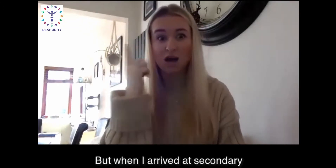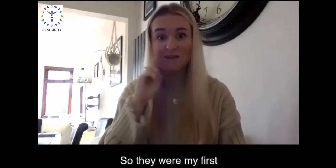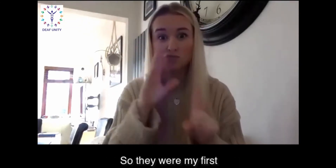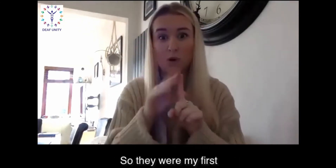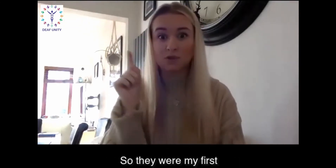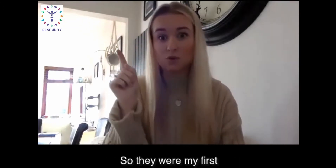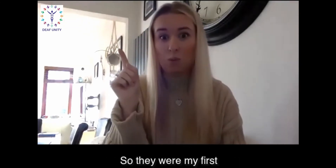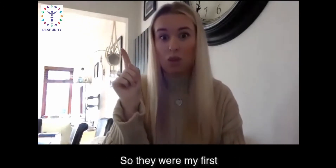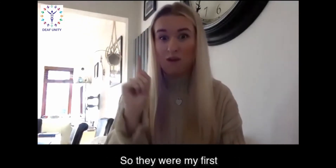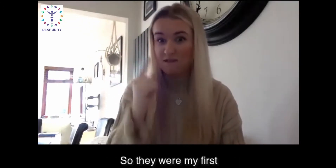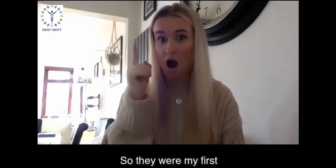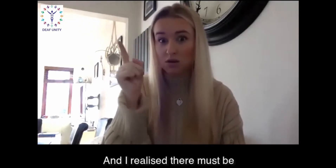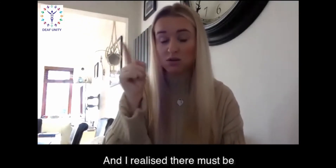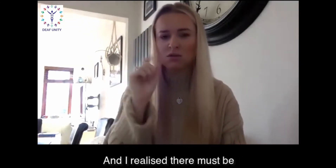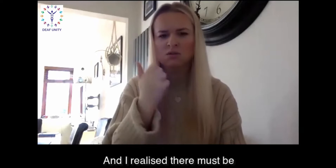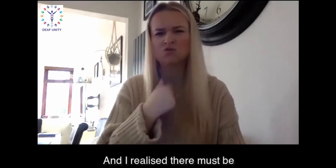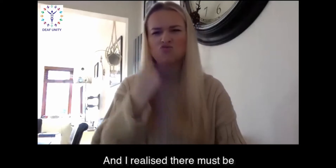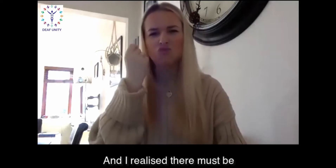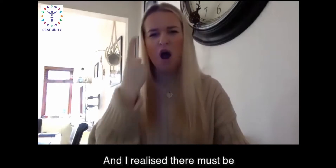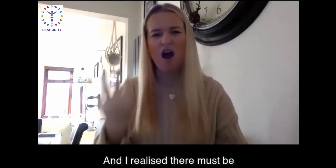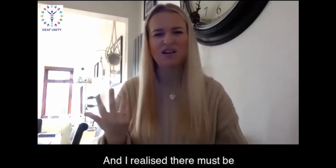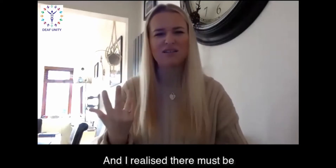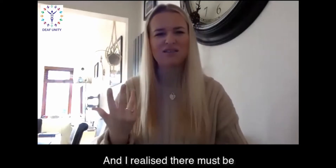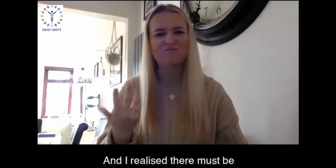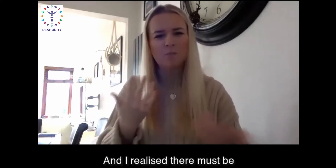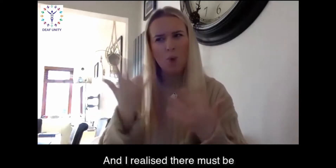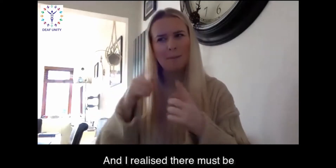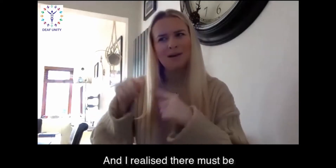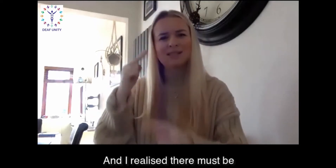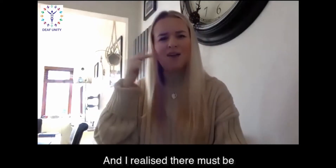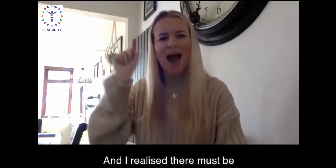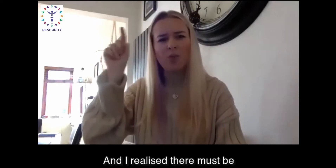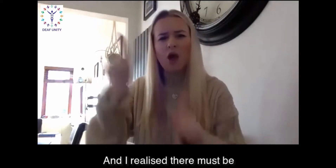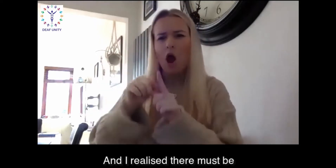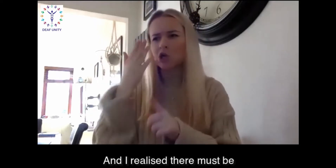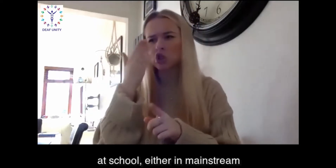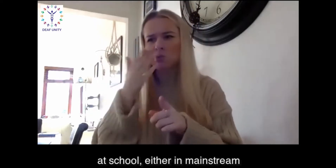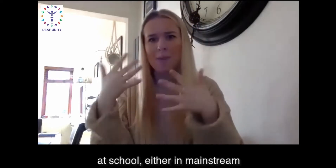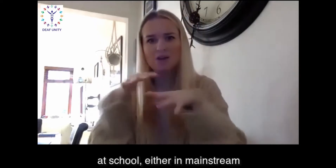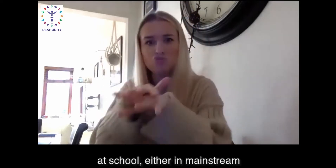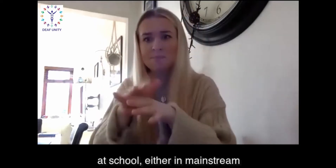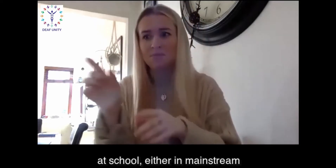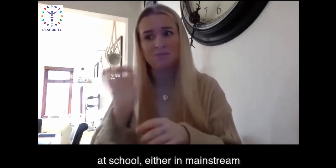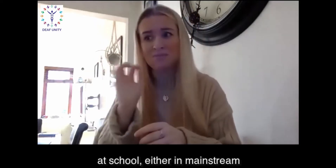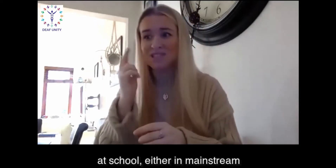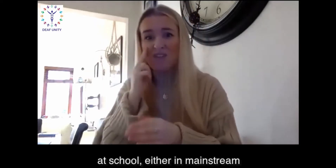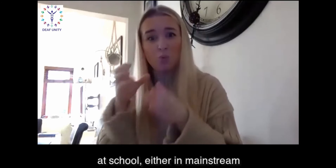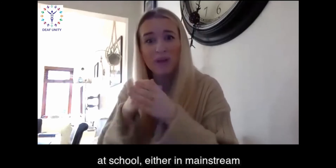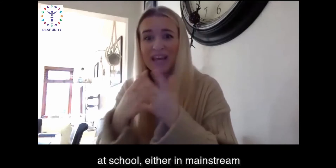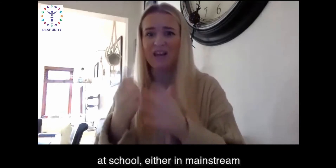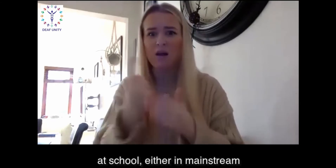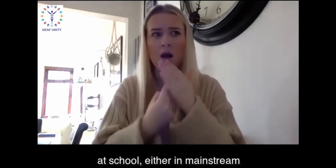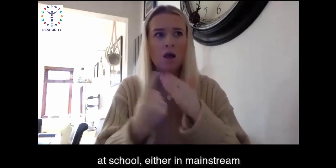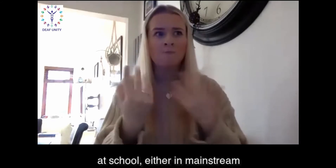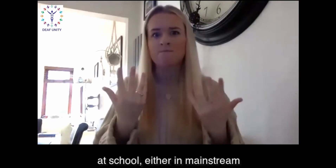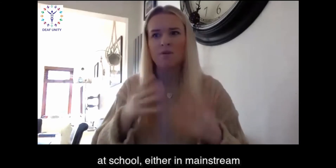was deaf, so they were my first deaf role model, and I realised there must be other deaf children out there at school, either in mainstream school